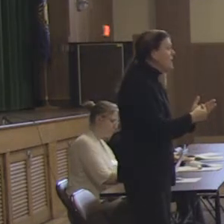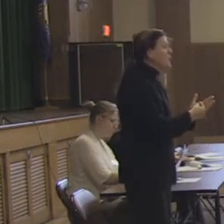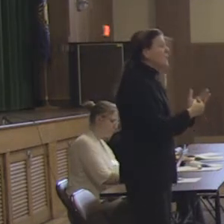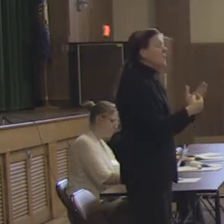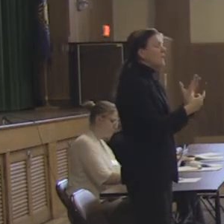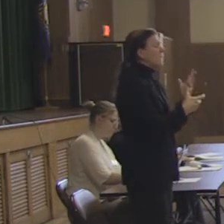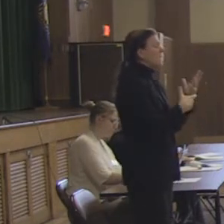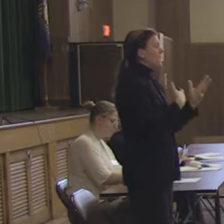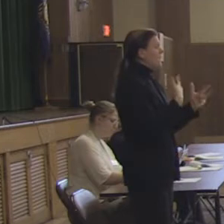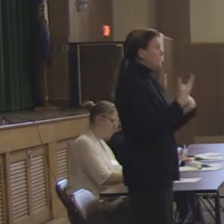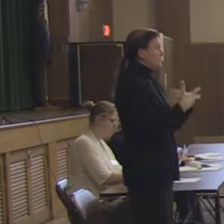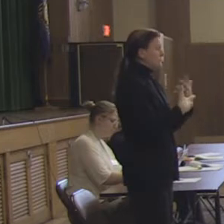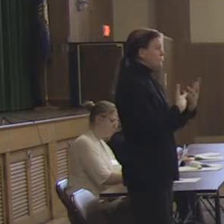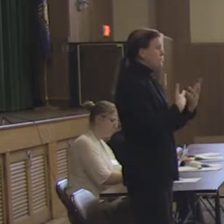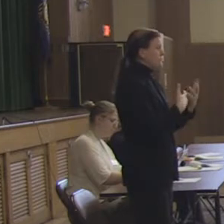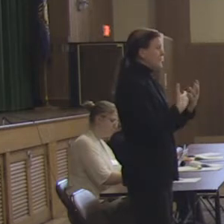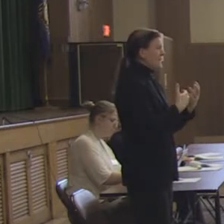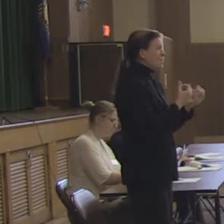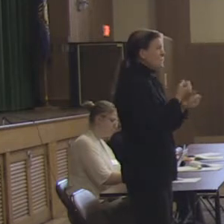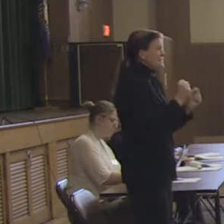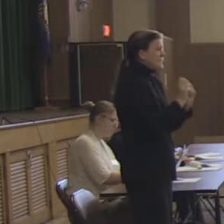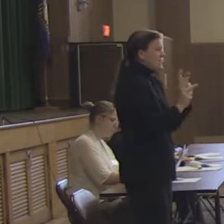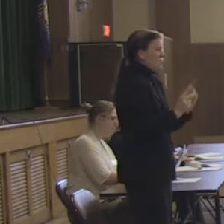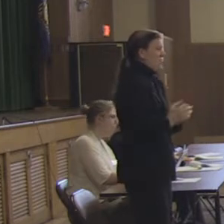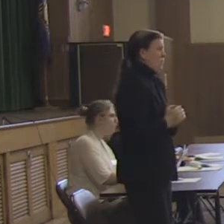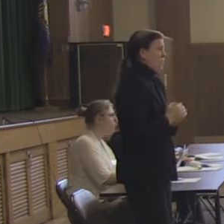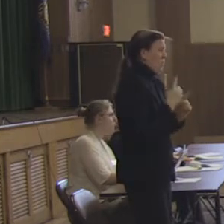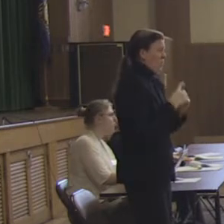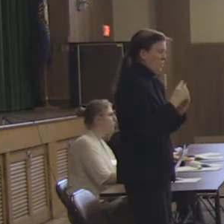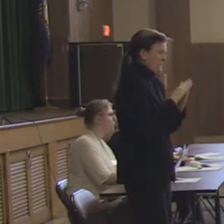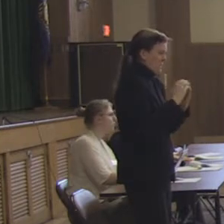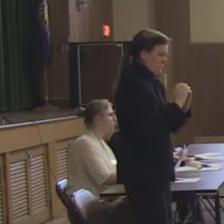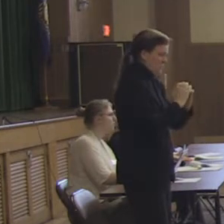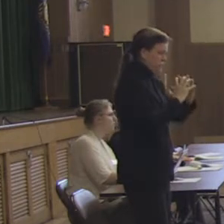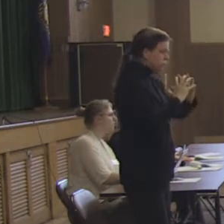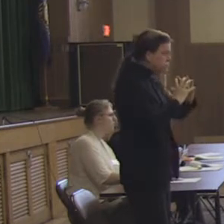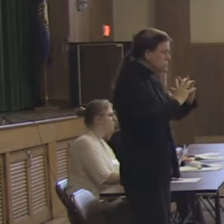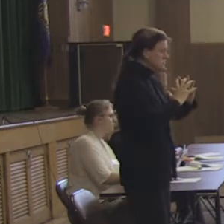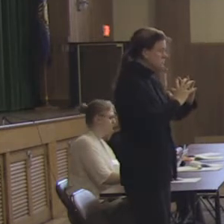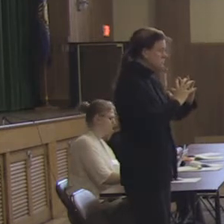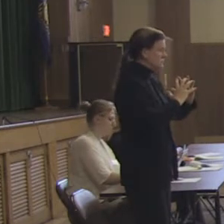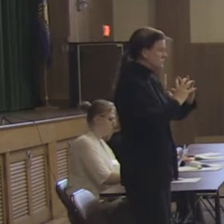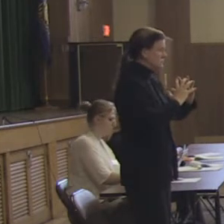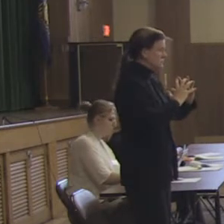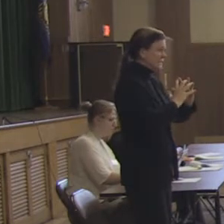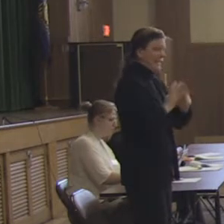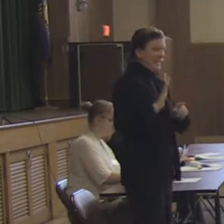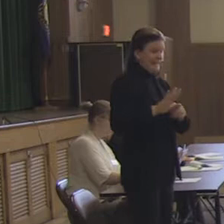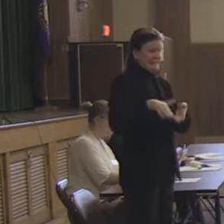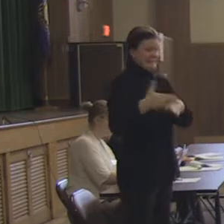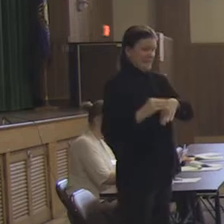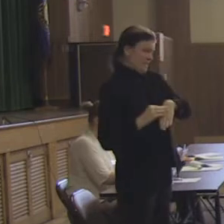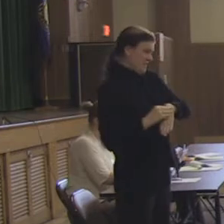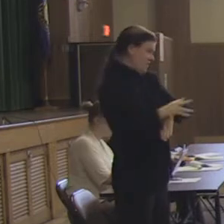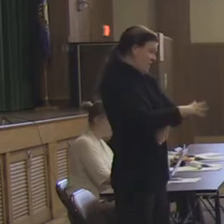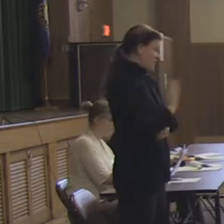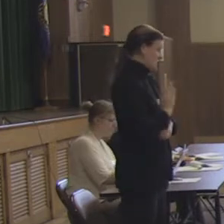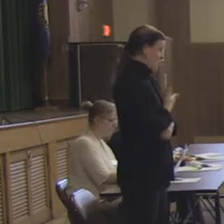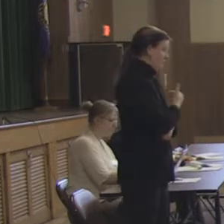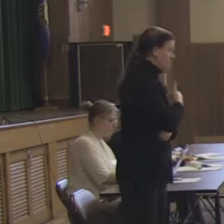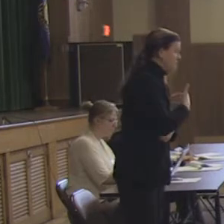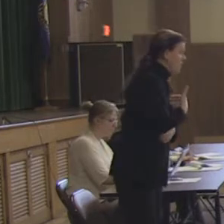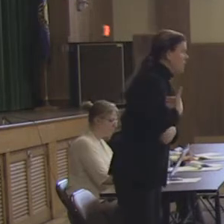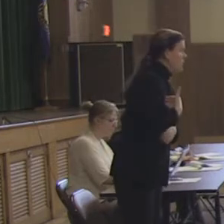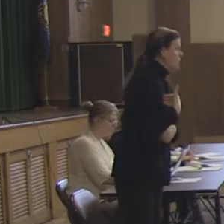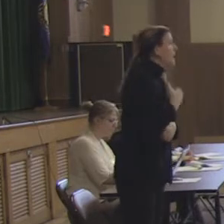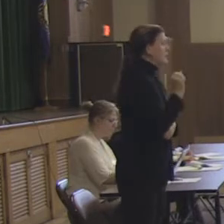like, people. It creates communities. This has affected the rest of our members. It's created a